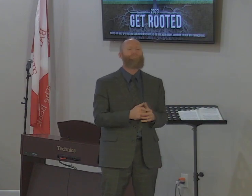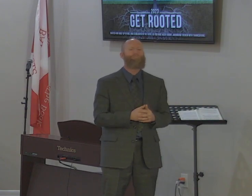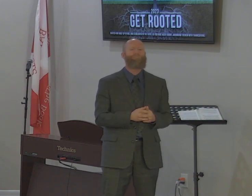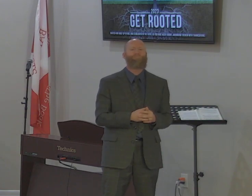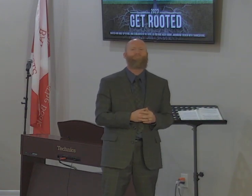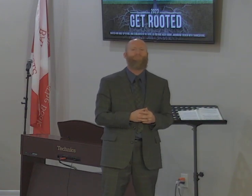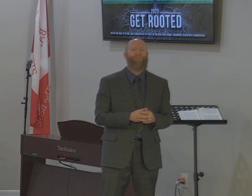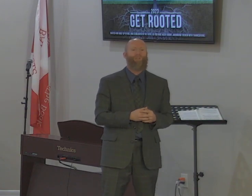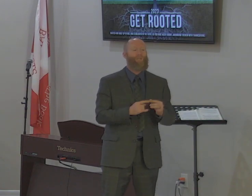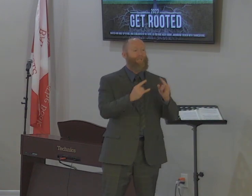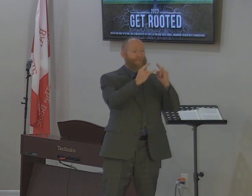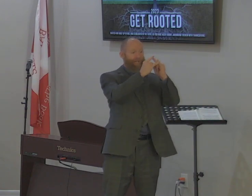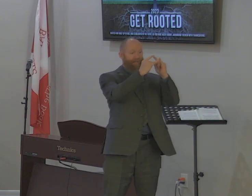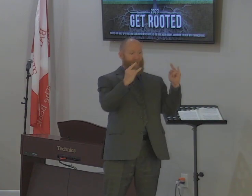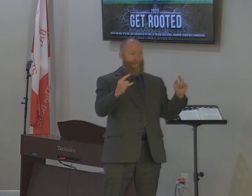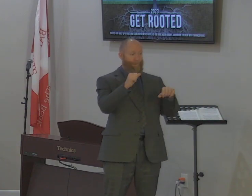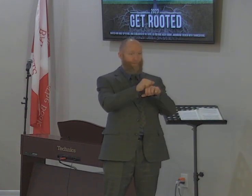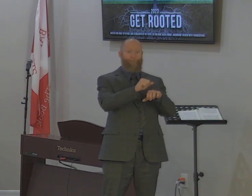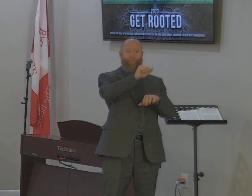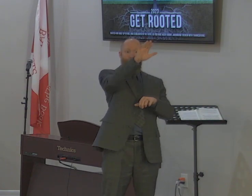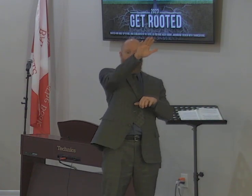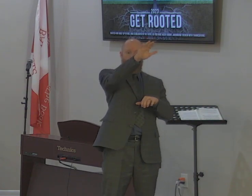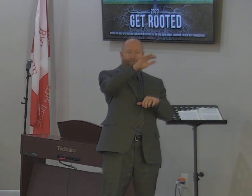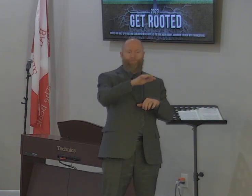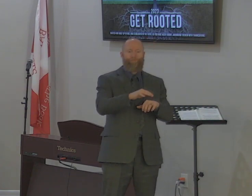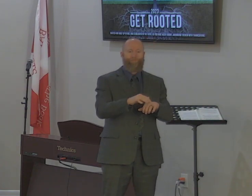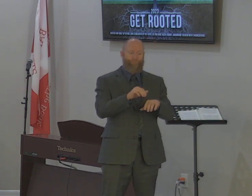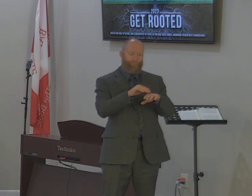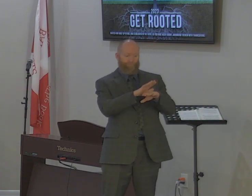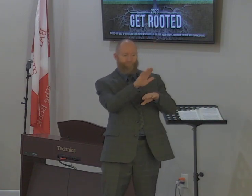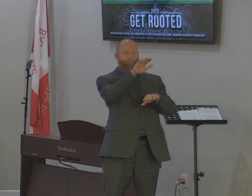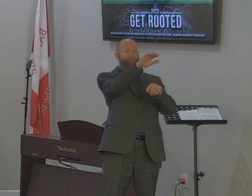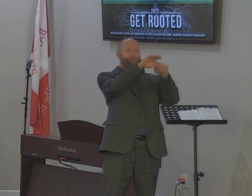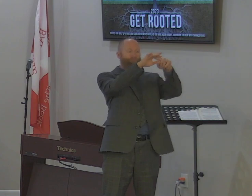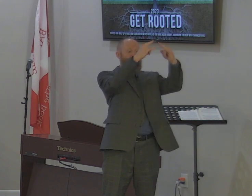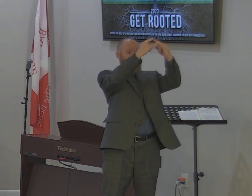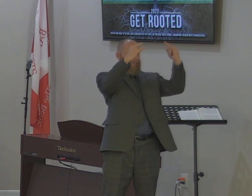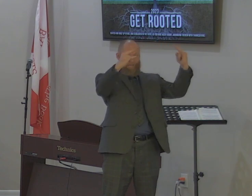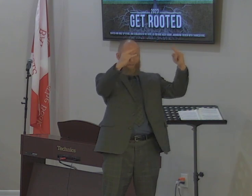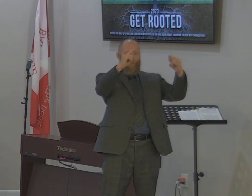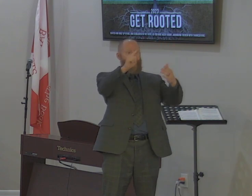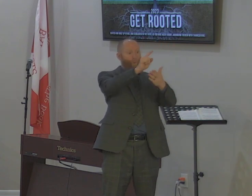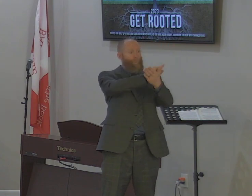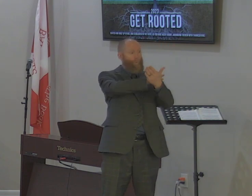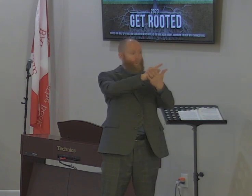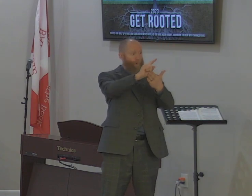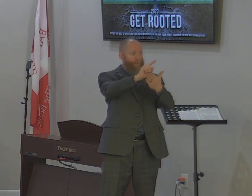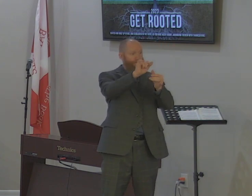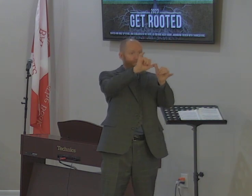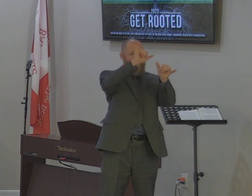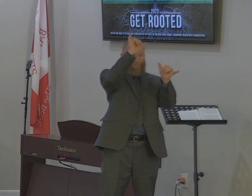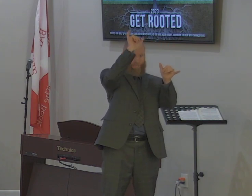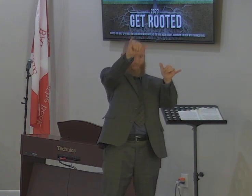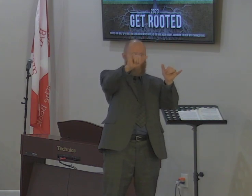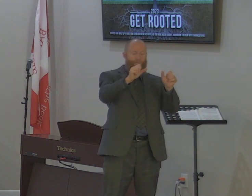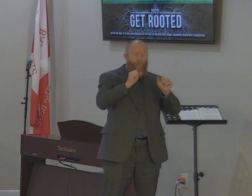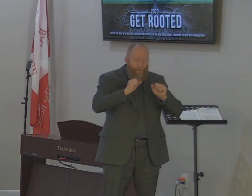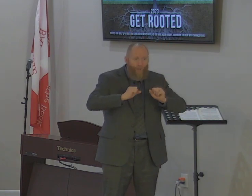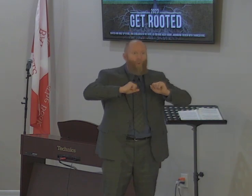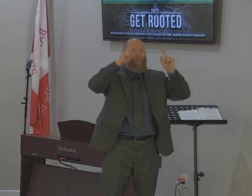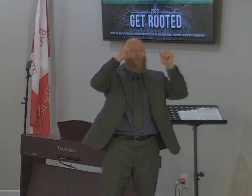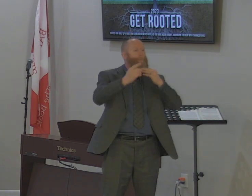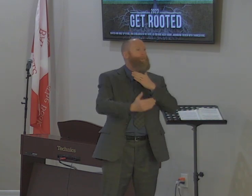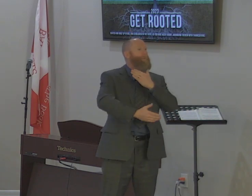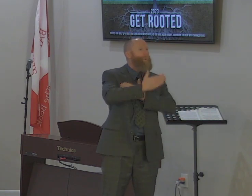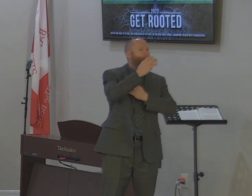basically, you go camp out on a mountaintop and for a week straight, essentially, and you wake up in the morning, you take